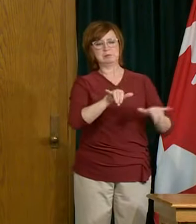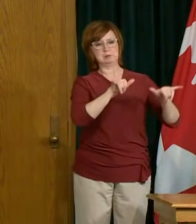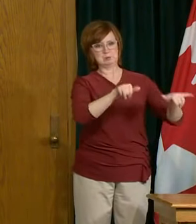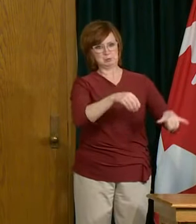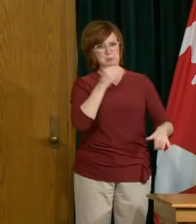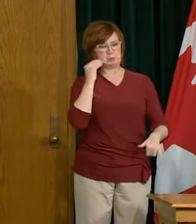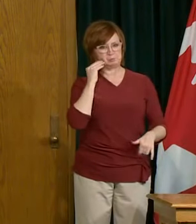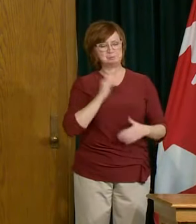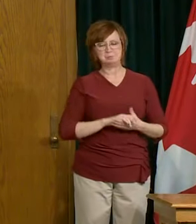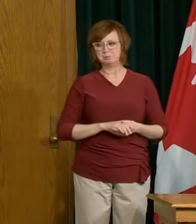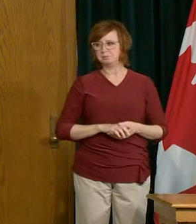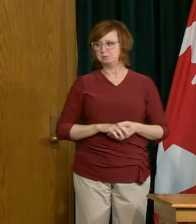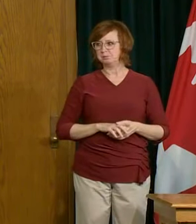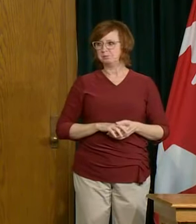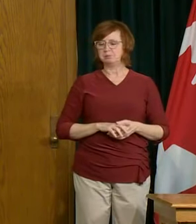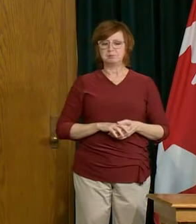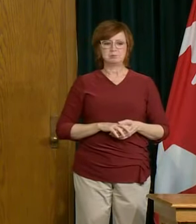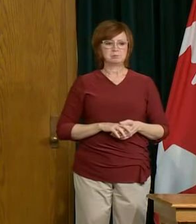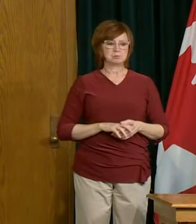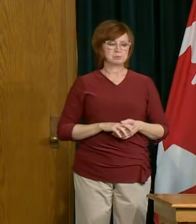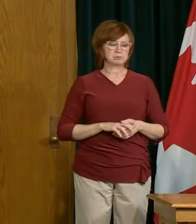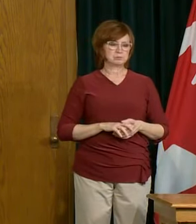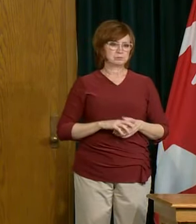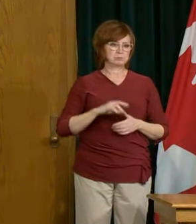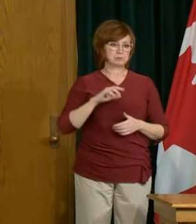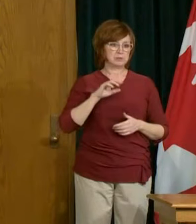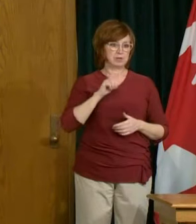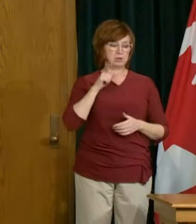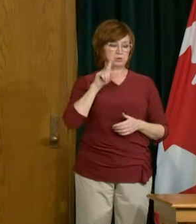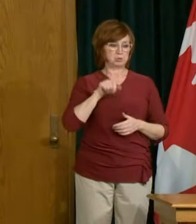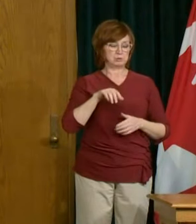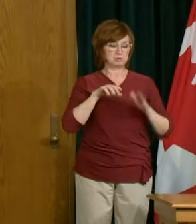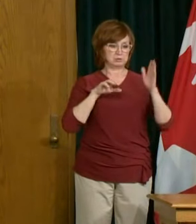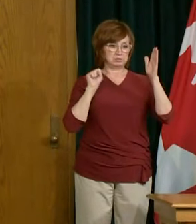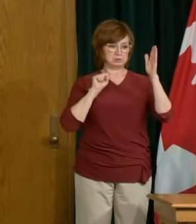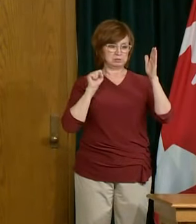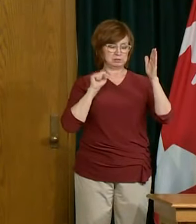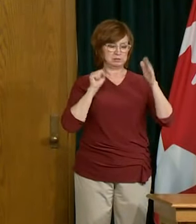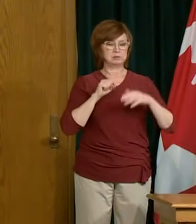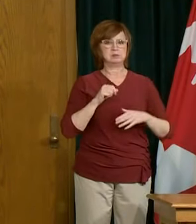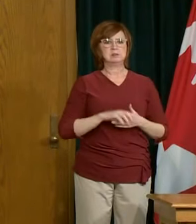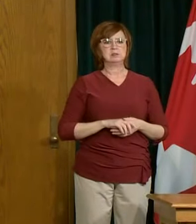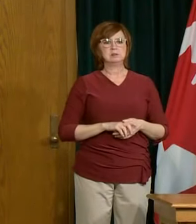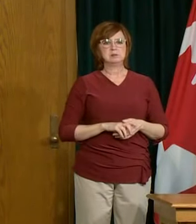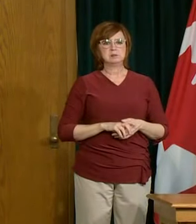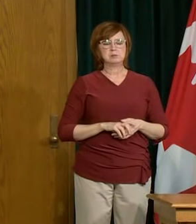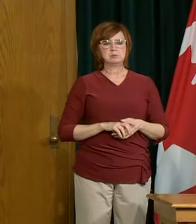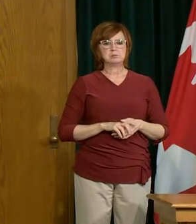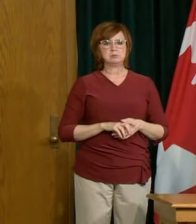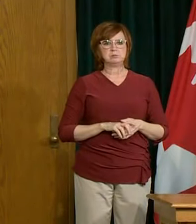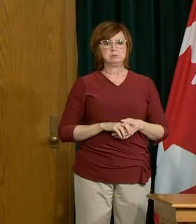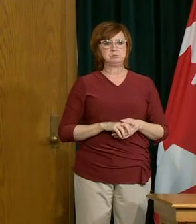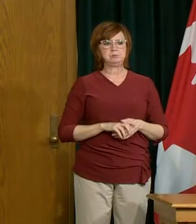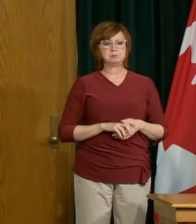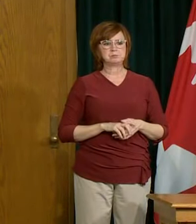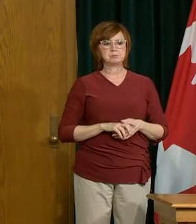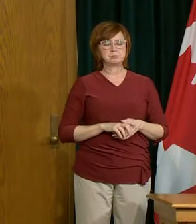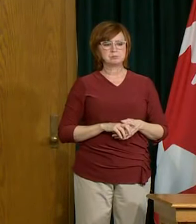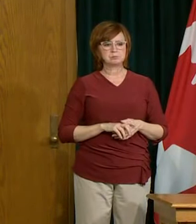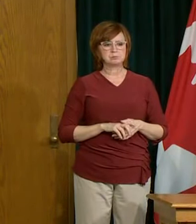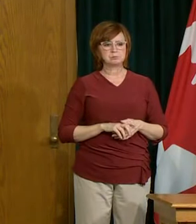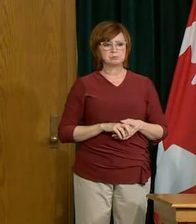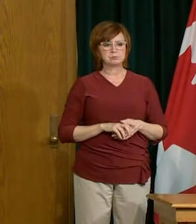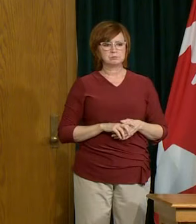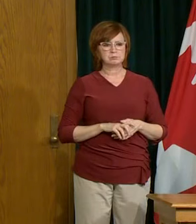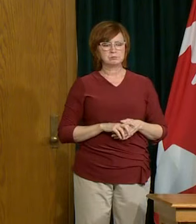outbreaks. Follow-up, Lisa? Yes, we've been hearing the last couple of days that